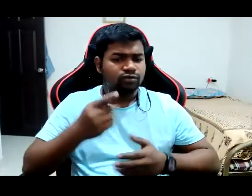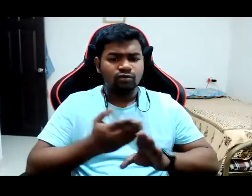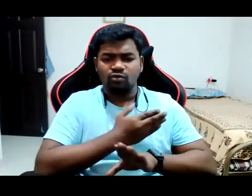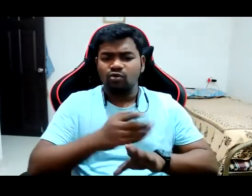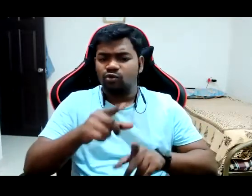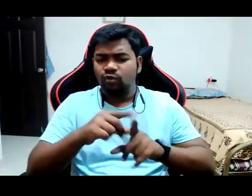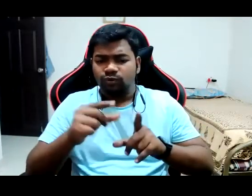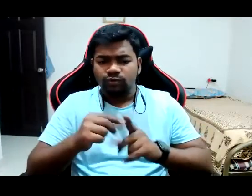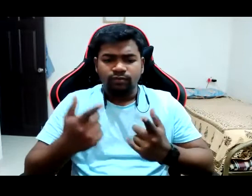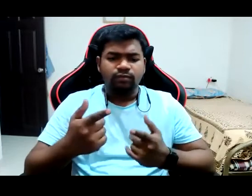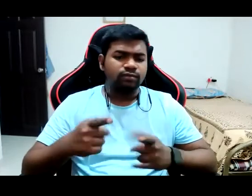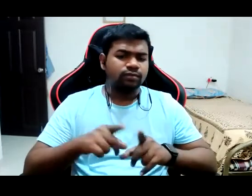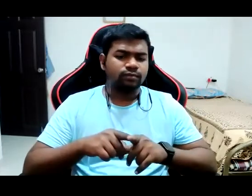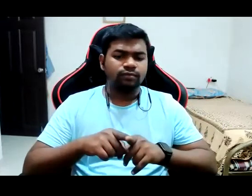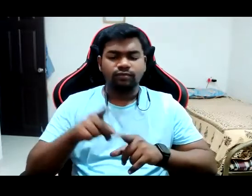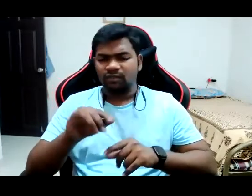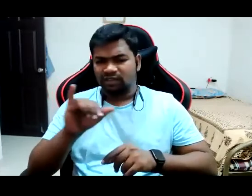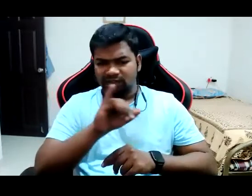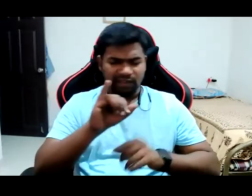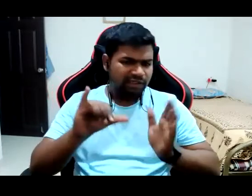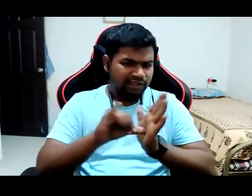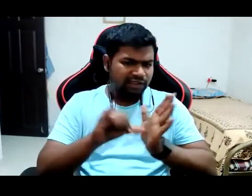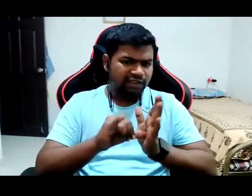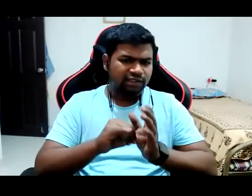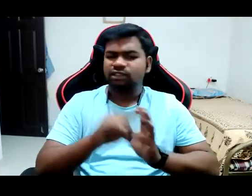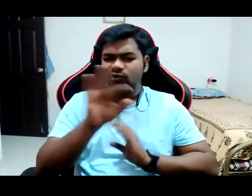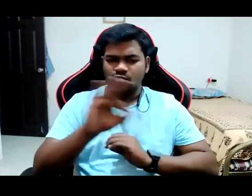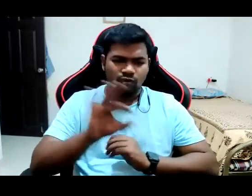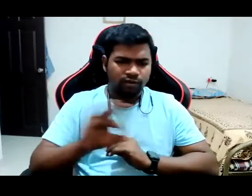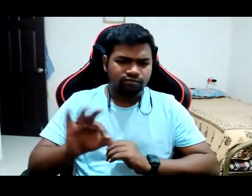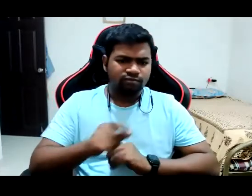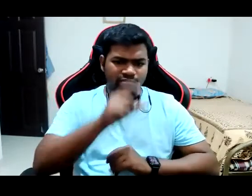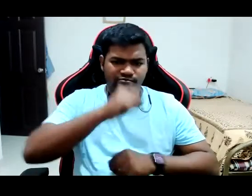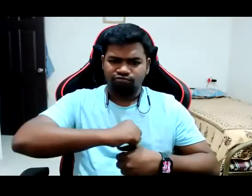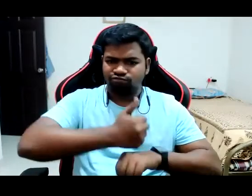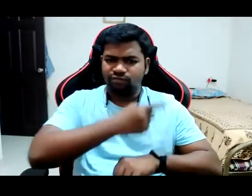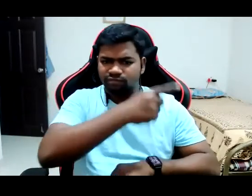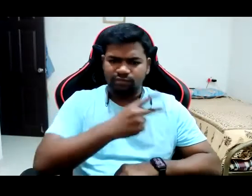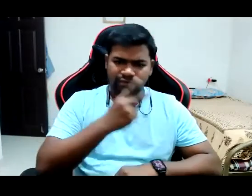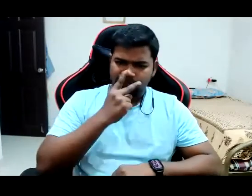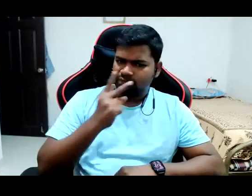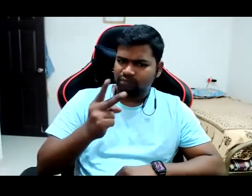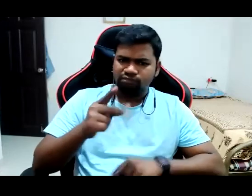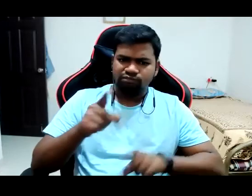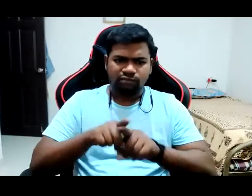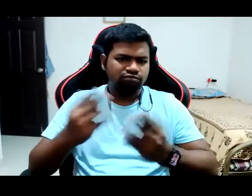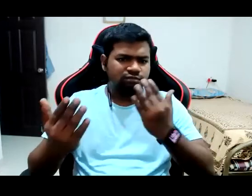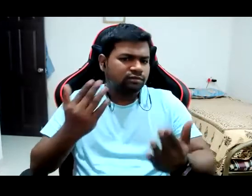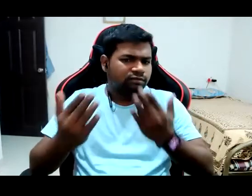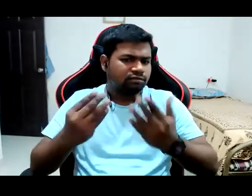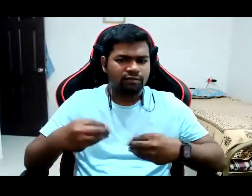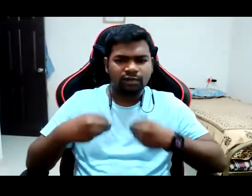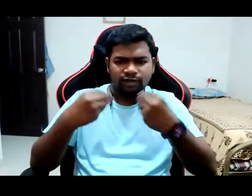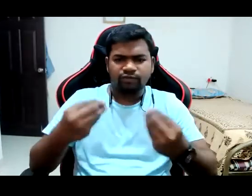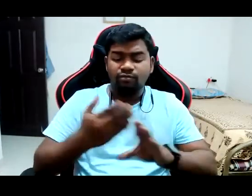to everyone during these 6 weeks, so that judges can evaluate you accordingly. But it's totally okay to kind of build on existing things that you might have worked